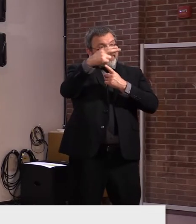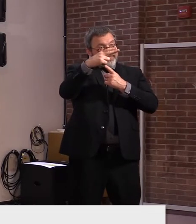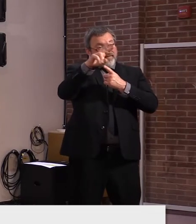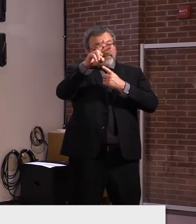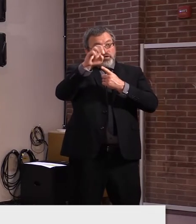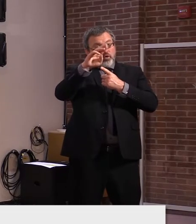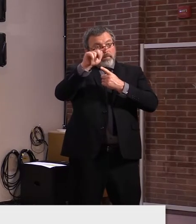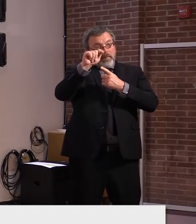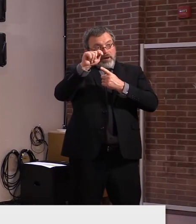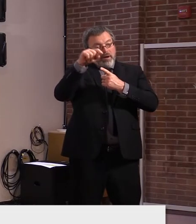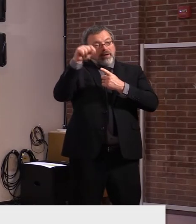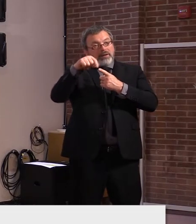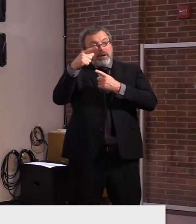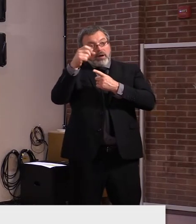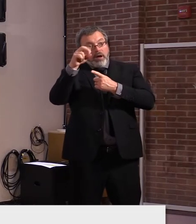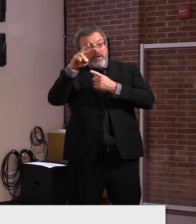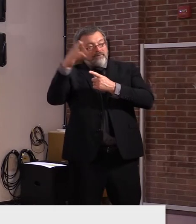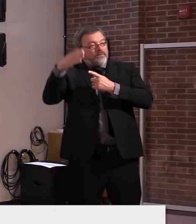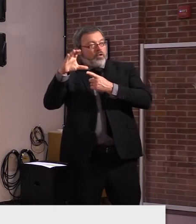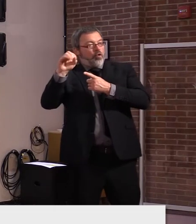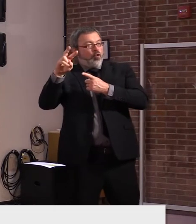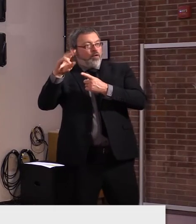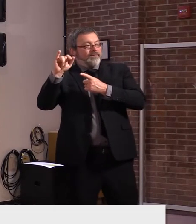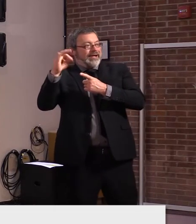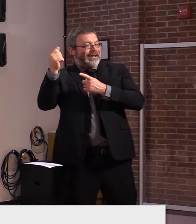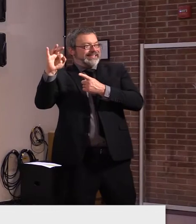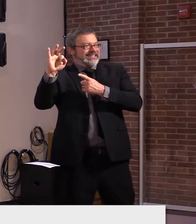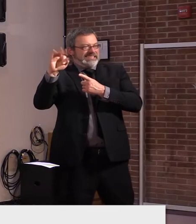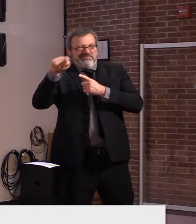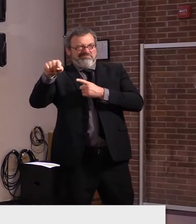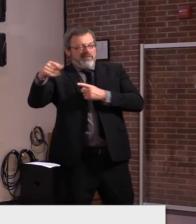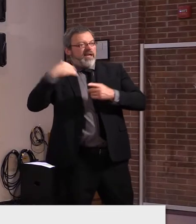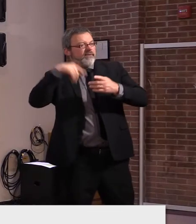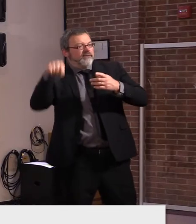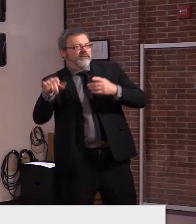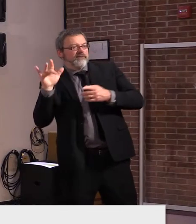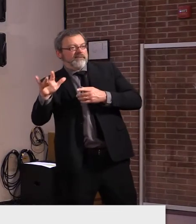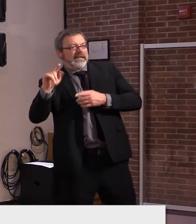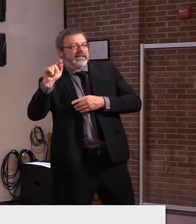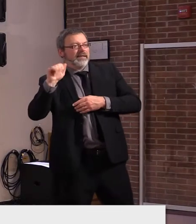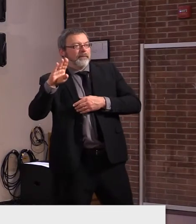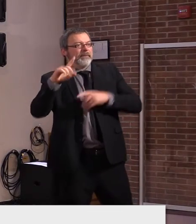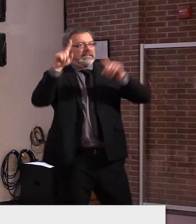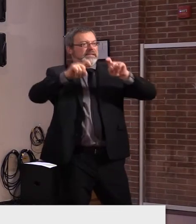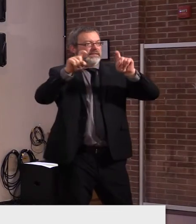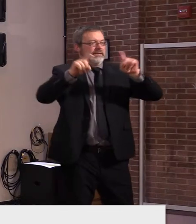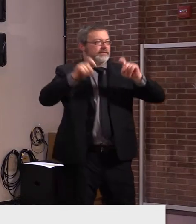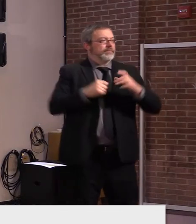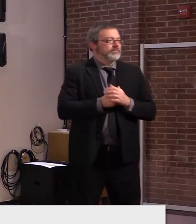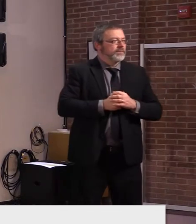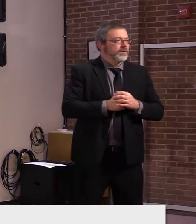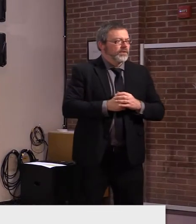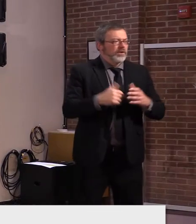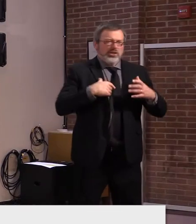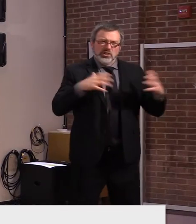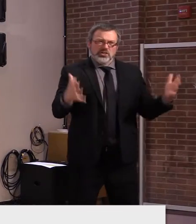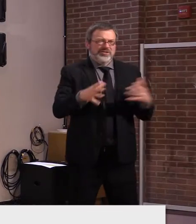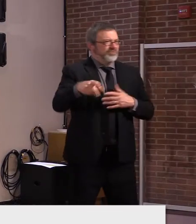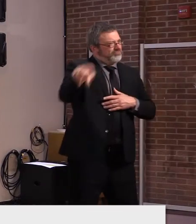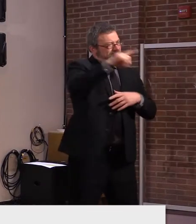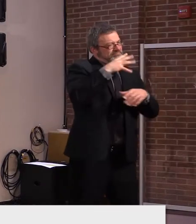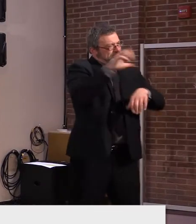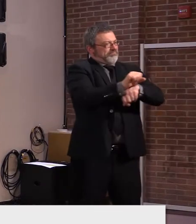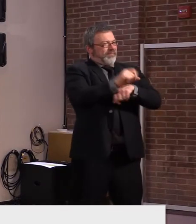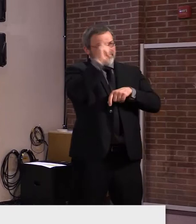healthvermont.gov/COVID-19/testing to make an appointment for testing. We encourage appointments given